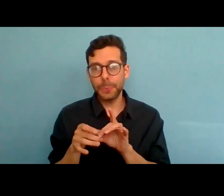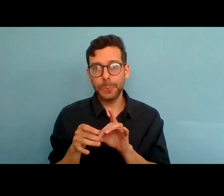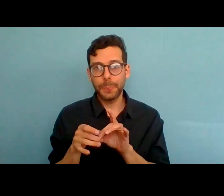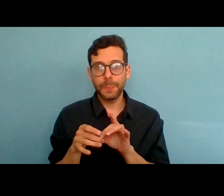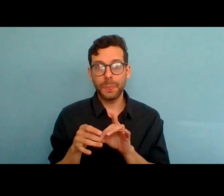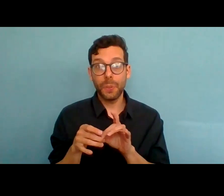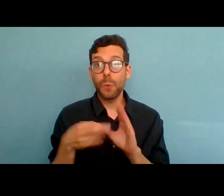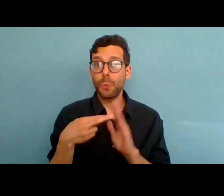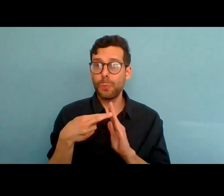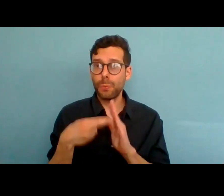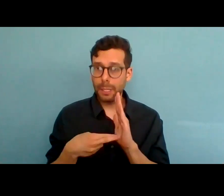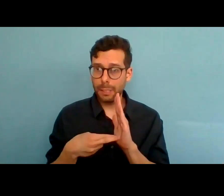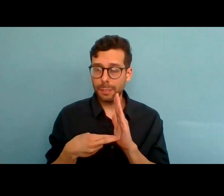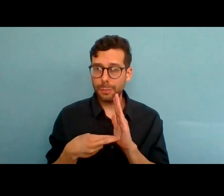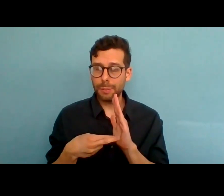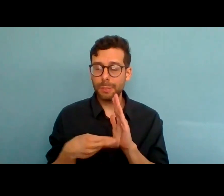own kind of,